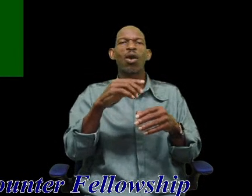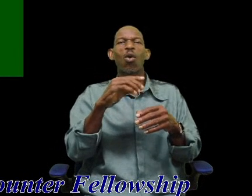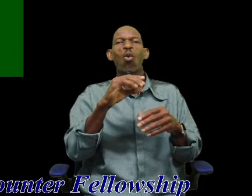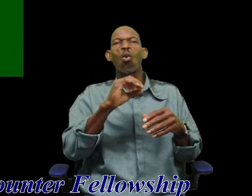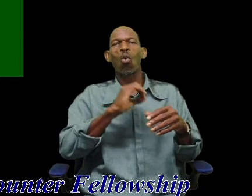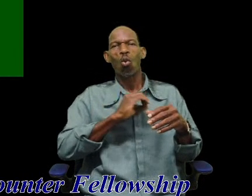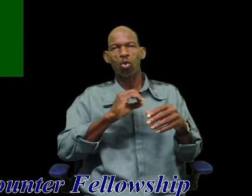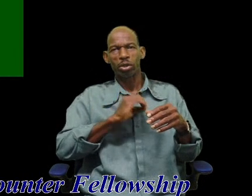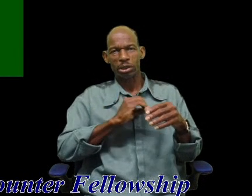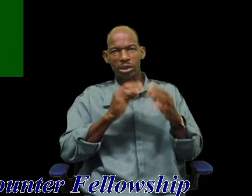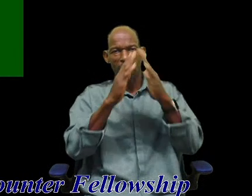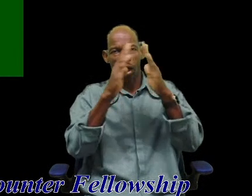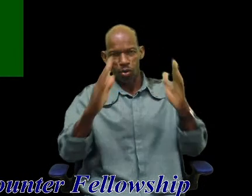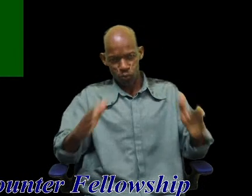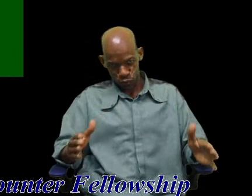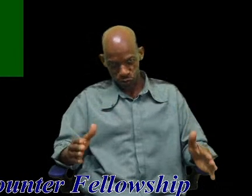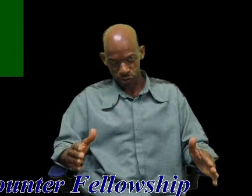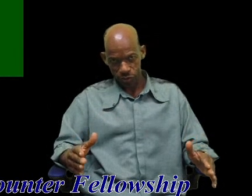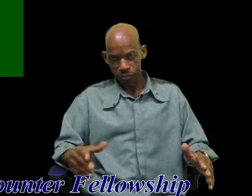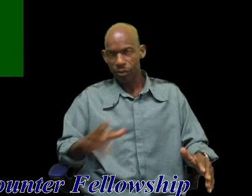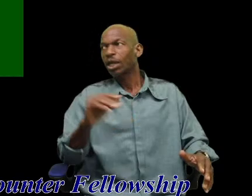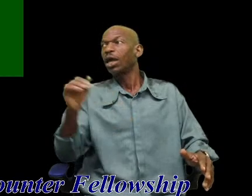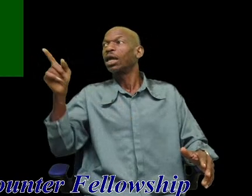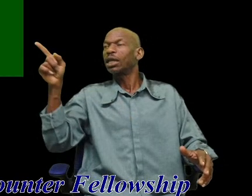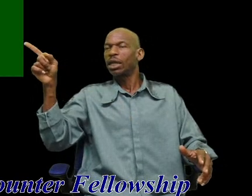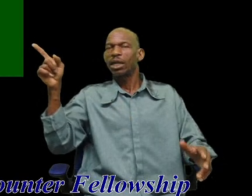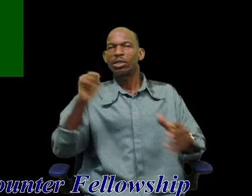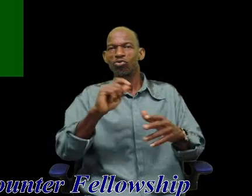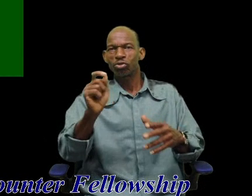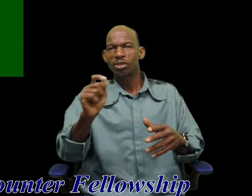we have a cat.